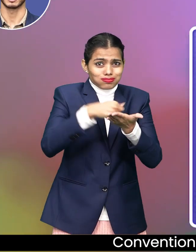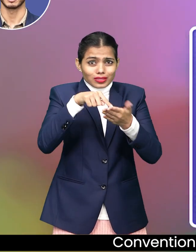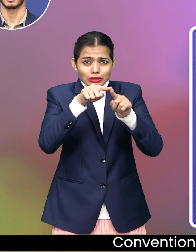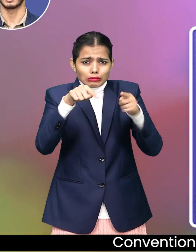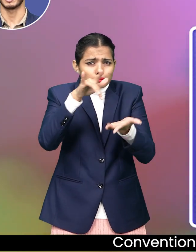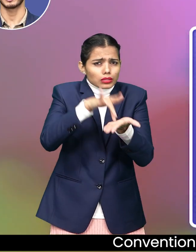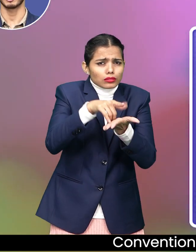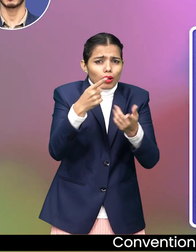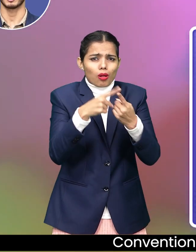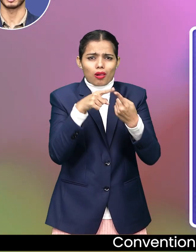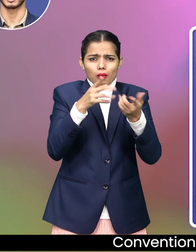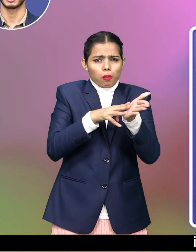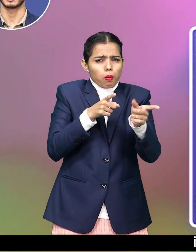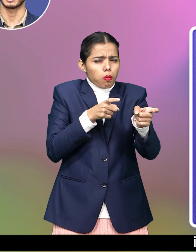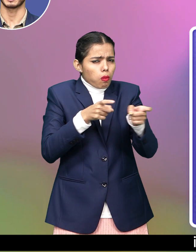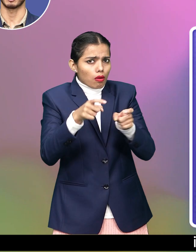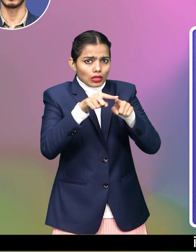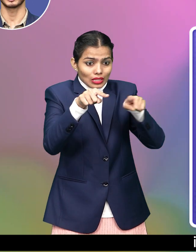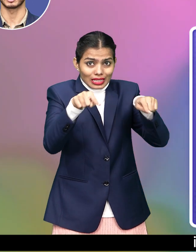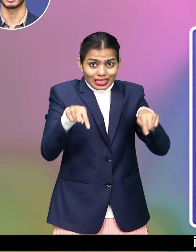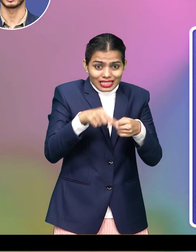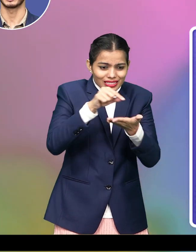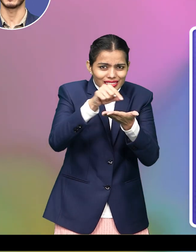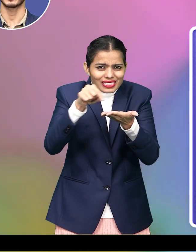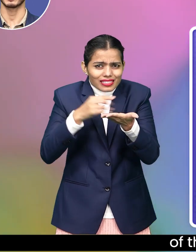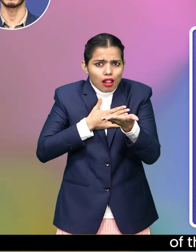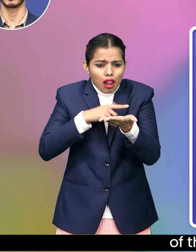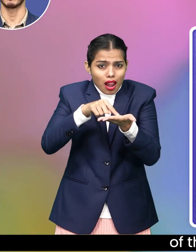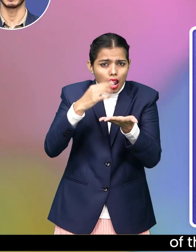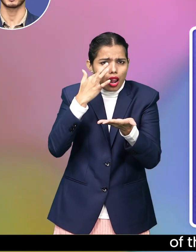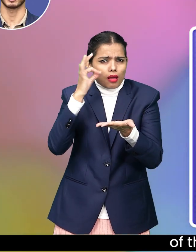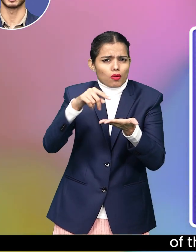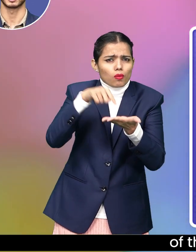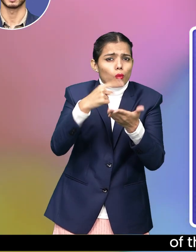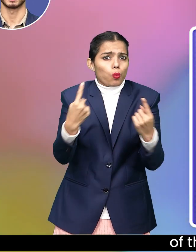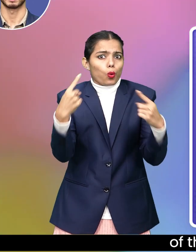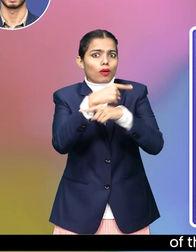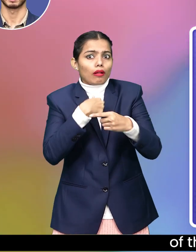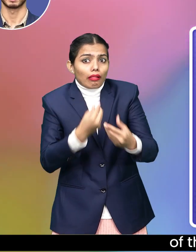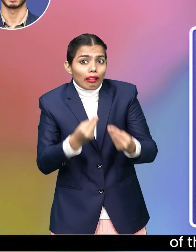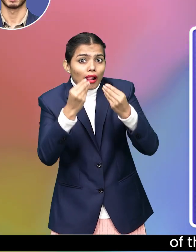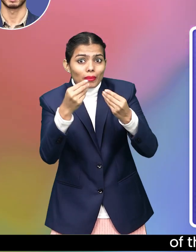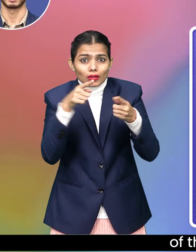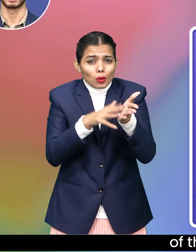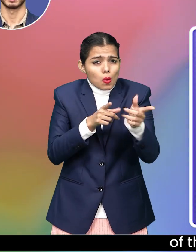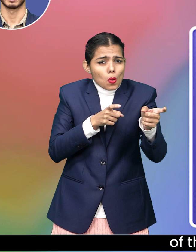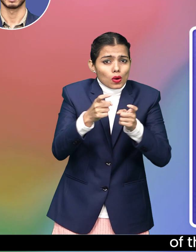Conventionally, the direction of current is taken opposite to the direction of the flow of electrons.